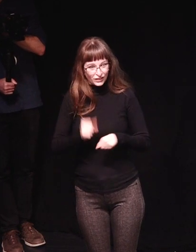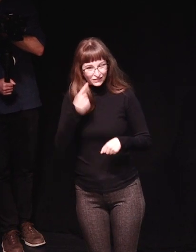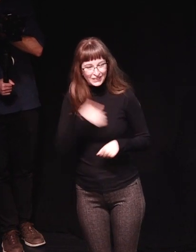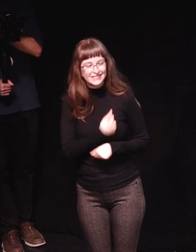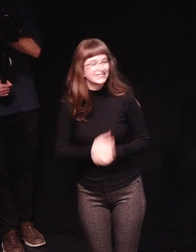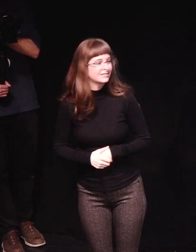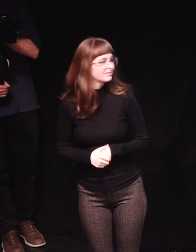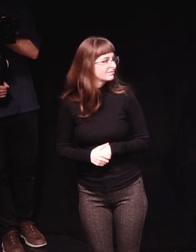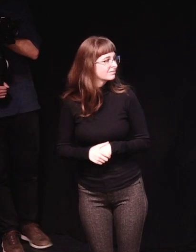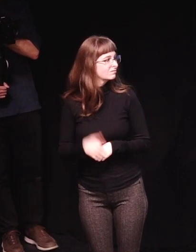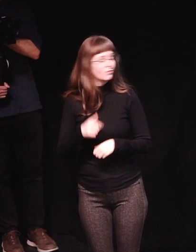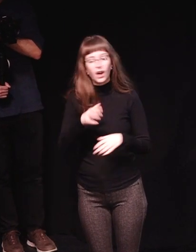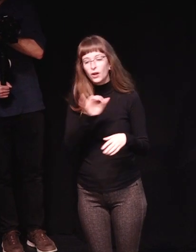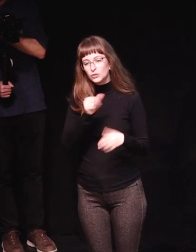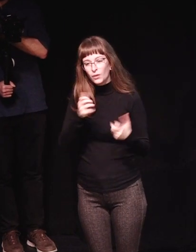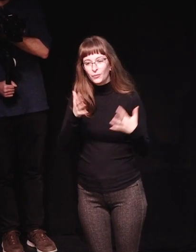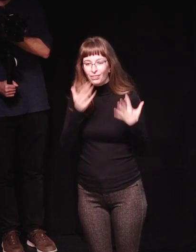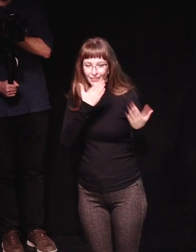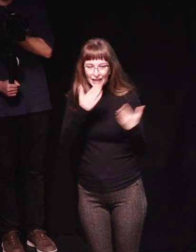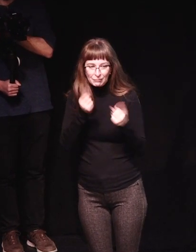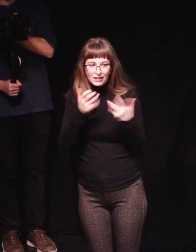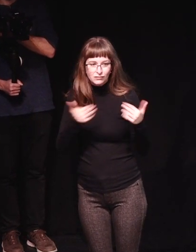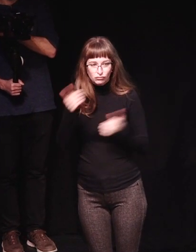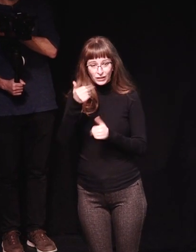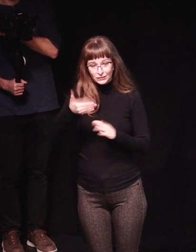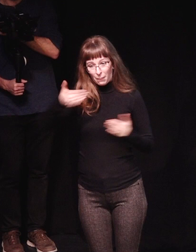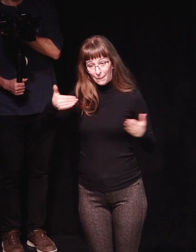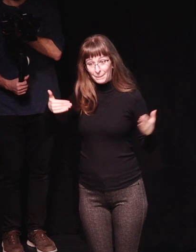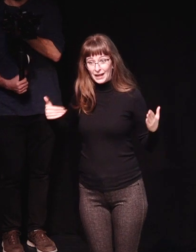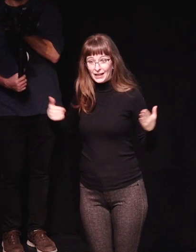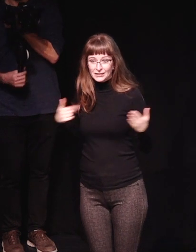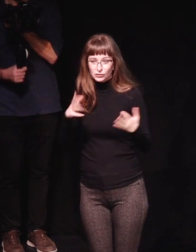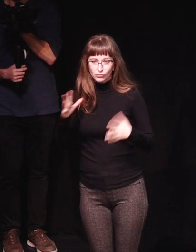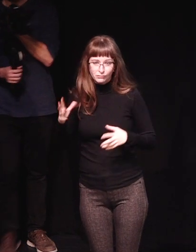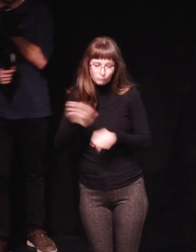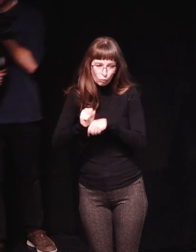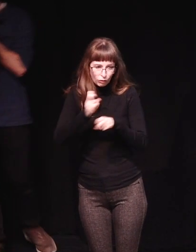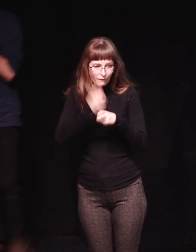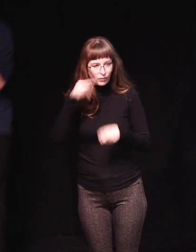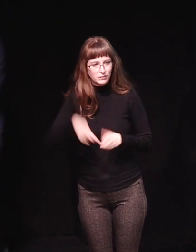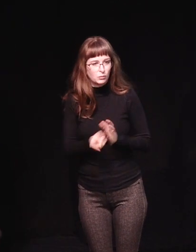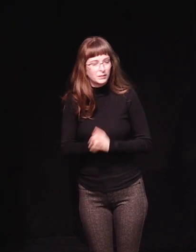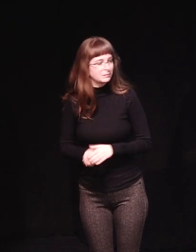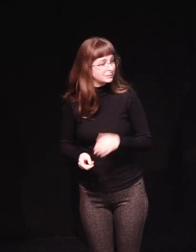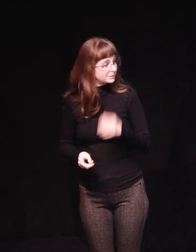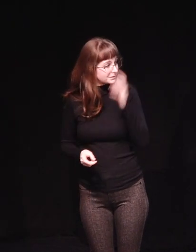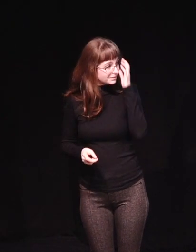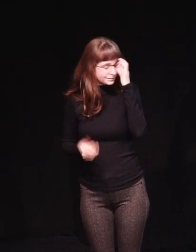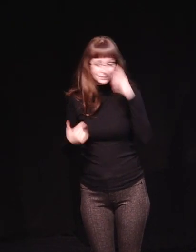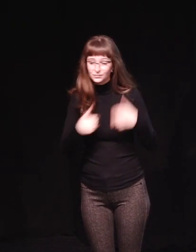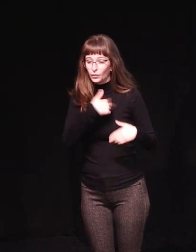you to all of our chairs of past who have brought us to this moment. Tonight, we are